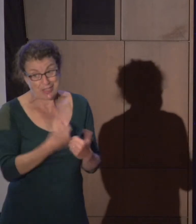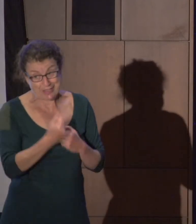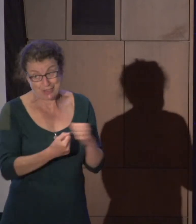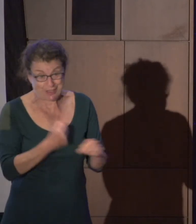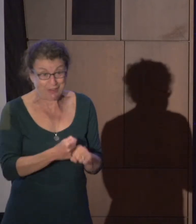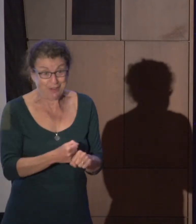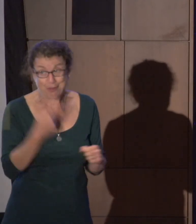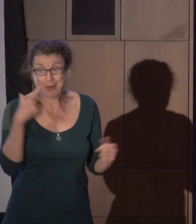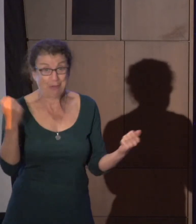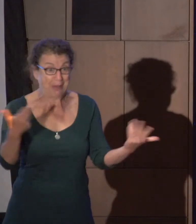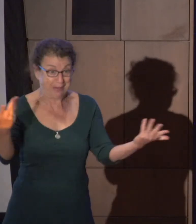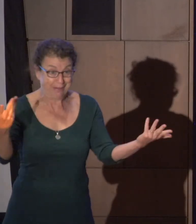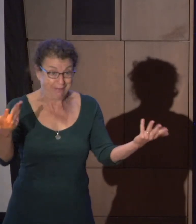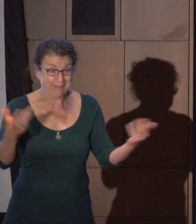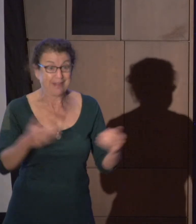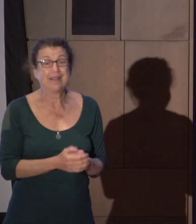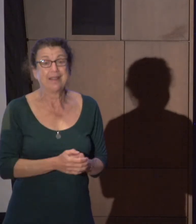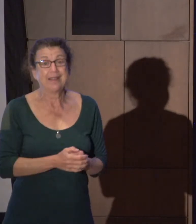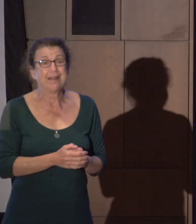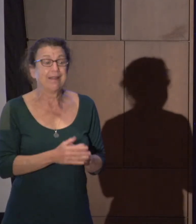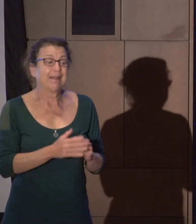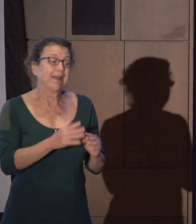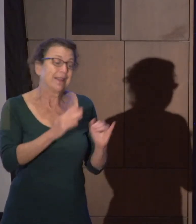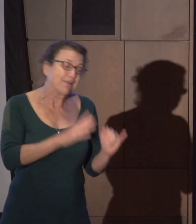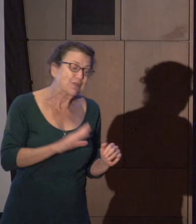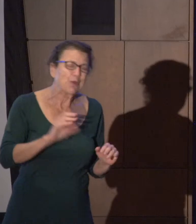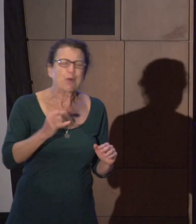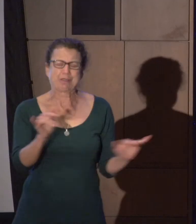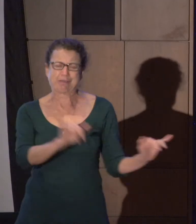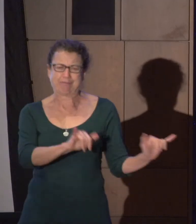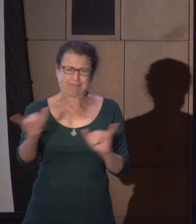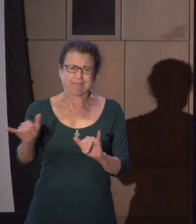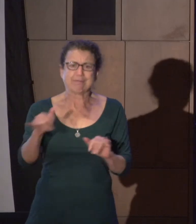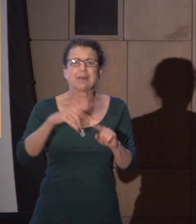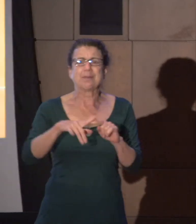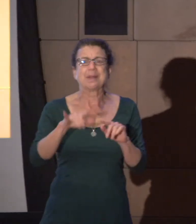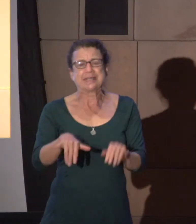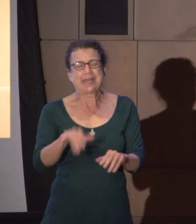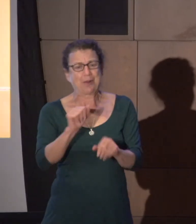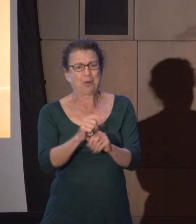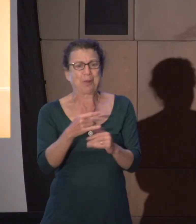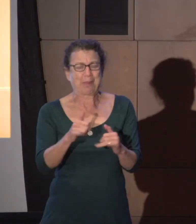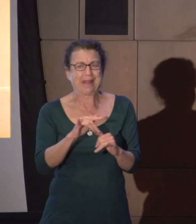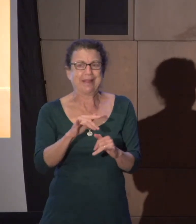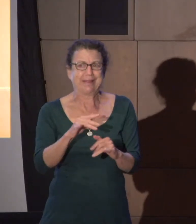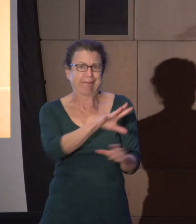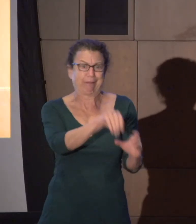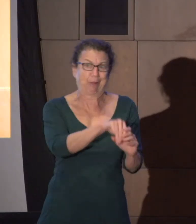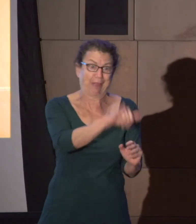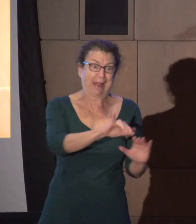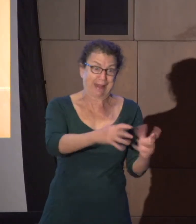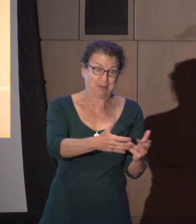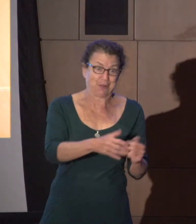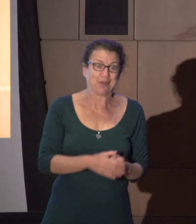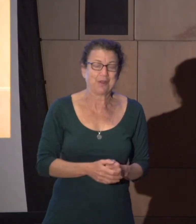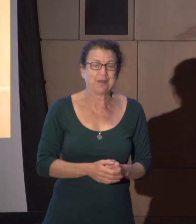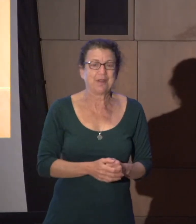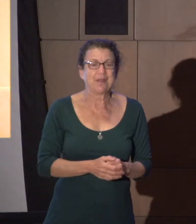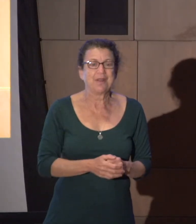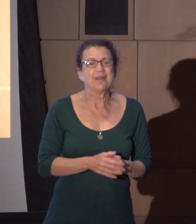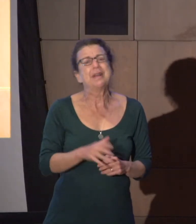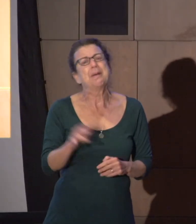year for everyone, individuals and organizations alike, and Stay Work Play is certainly included in this category. Like